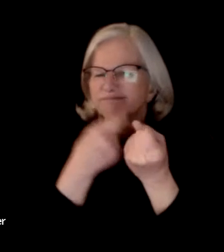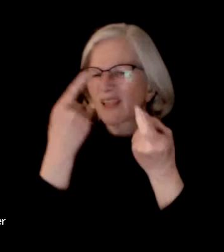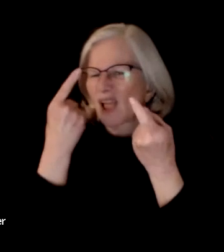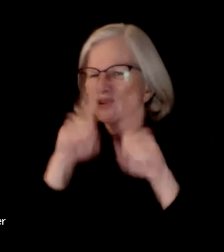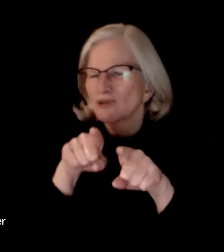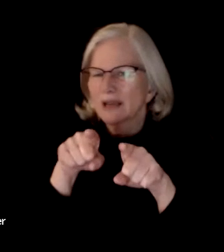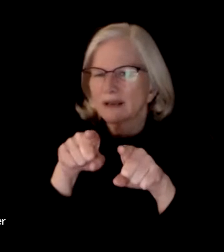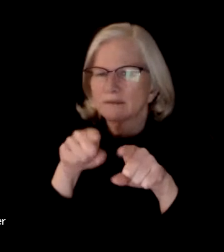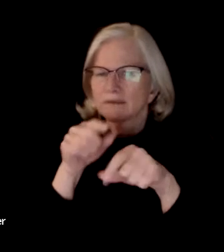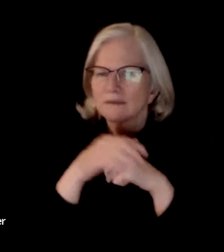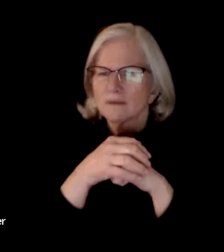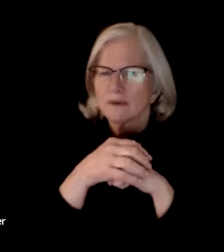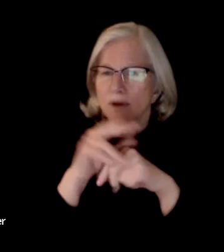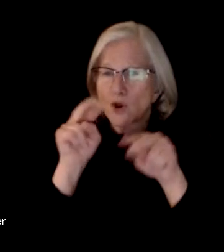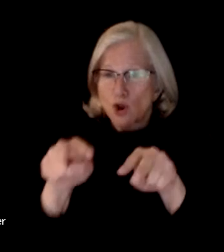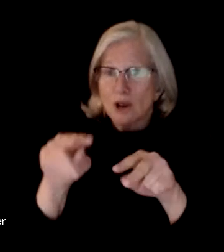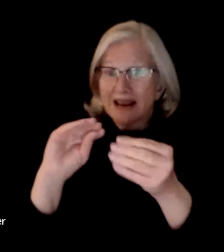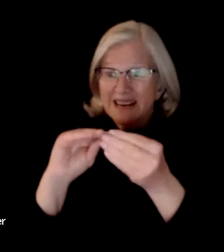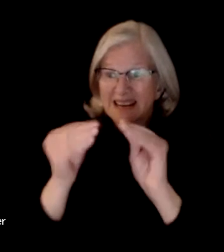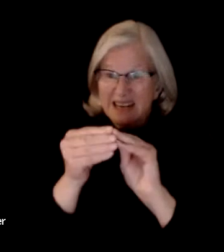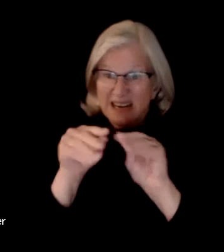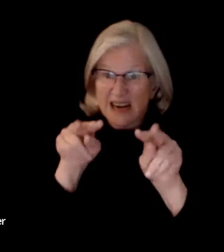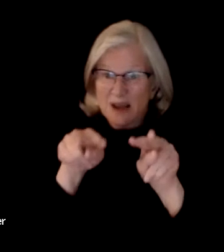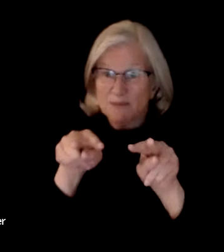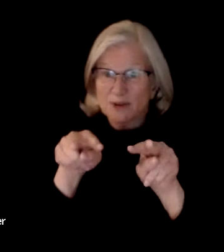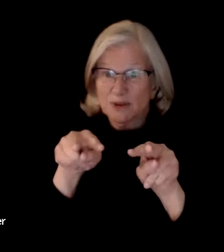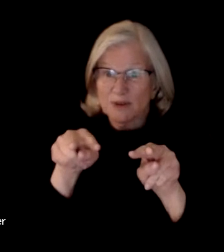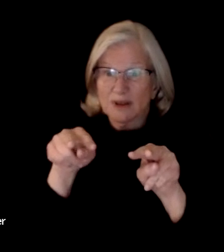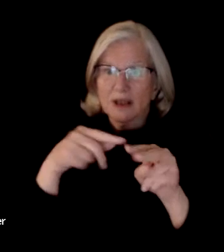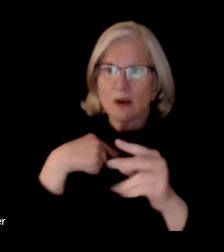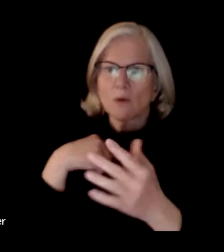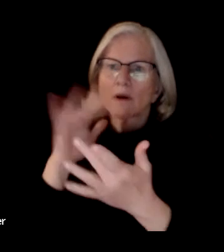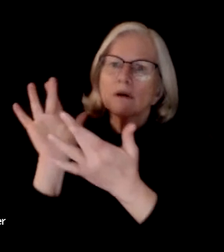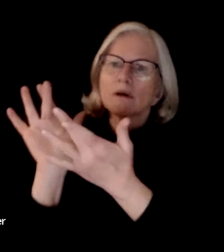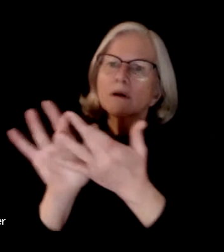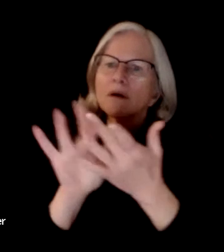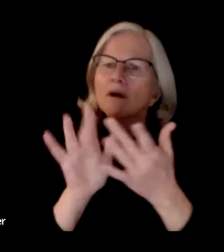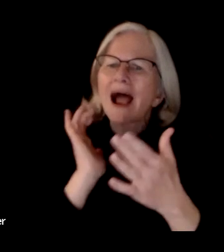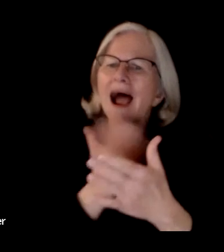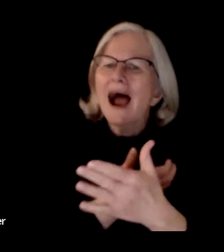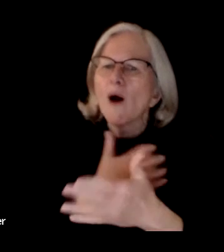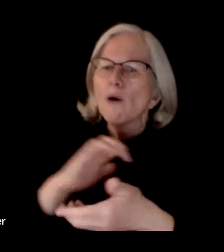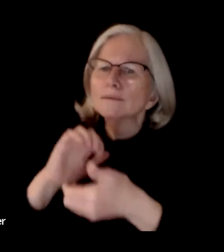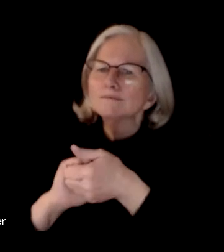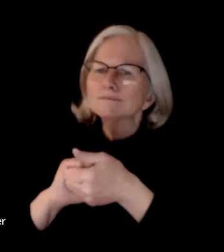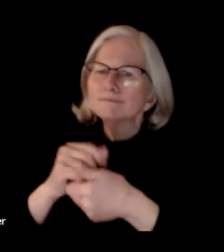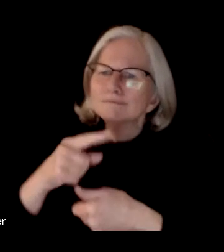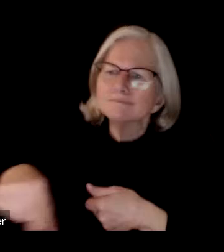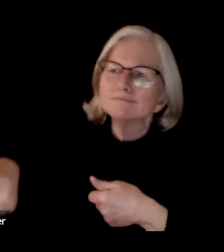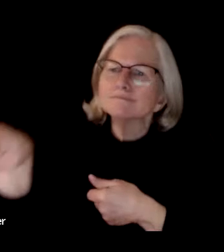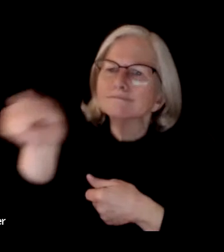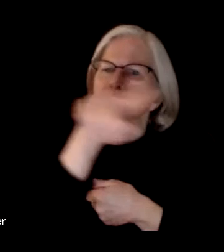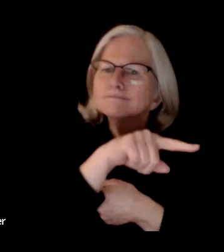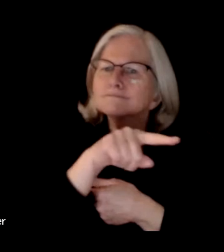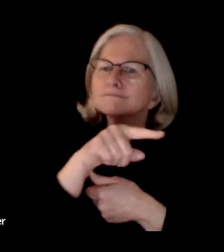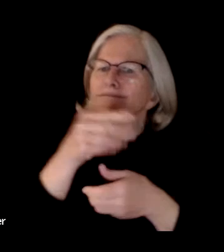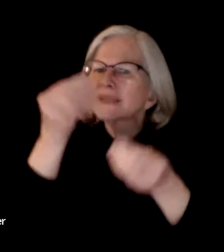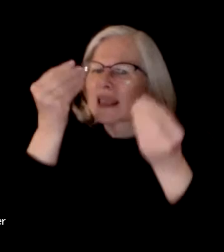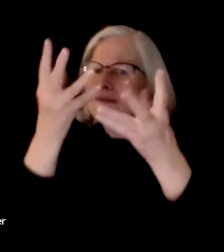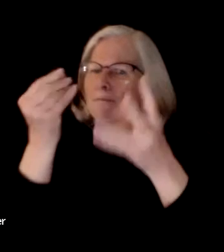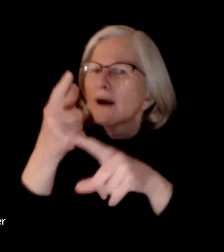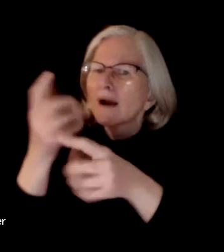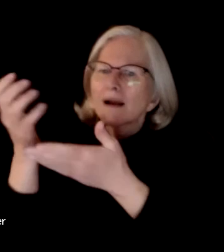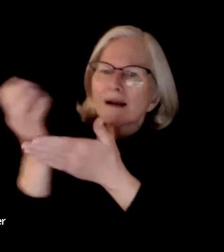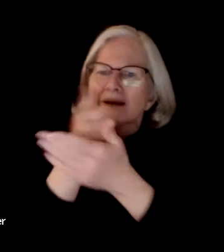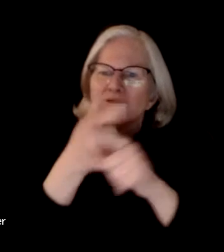at the data. We're reaching out to our partners in healthcare to get information from them about how they're conducting